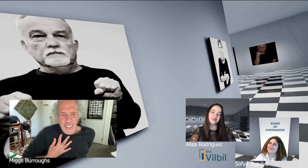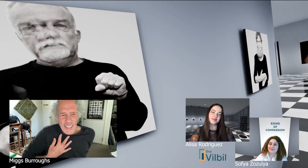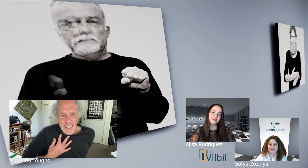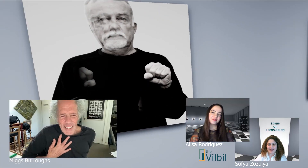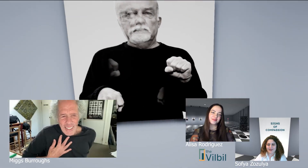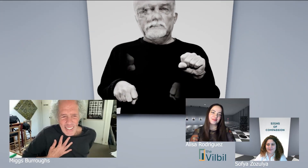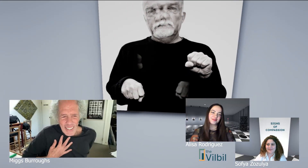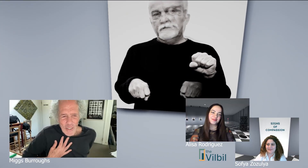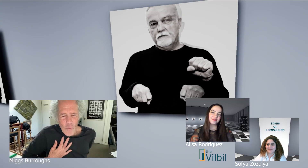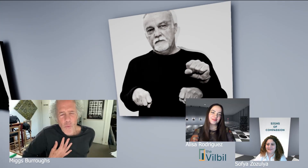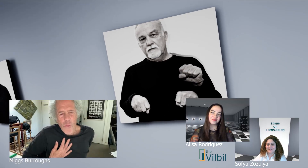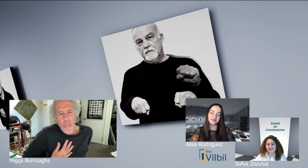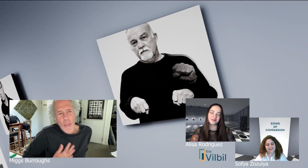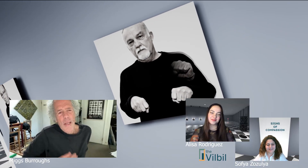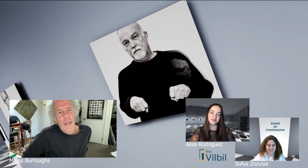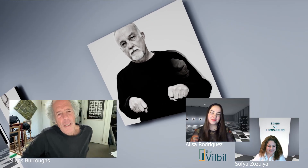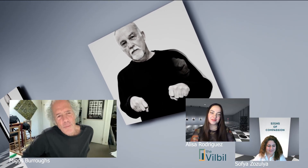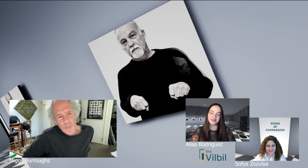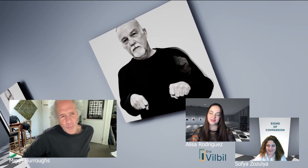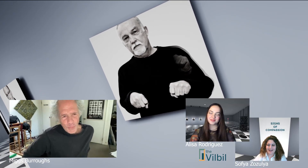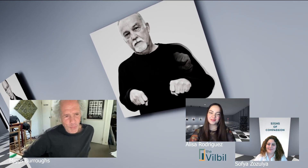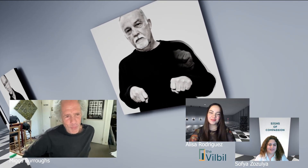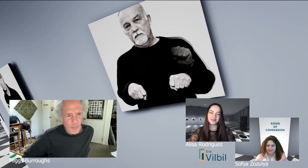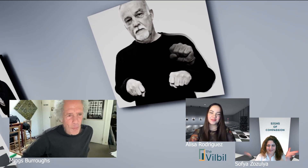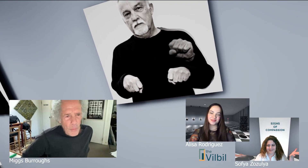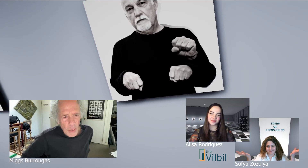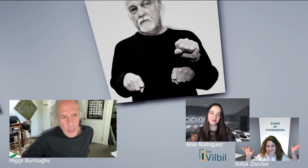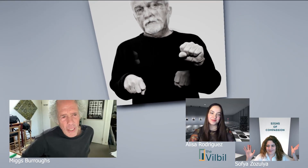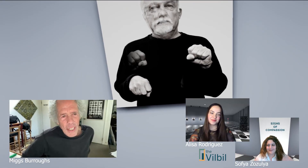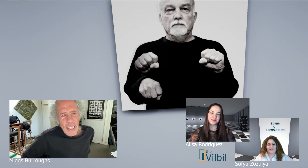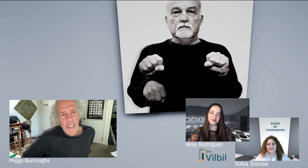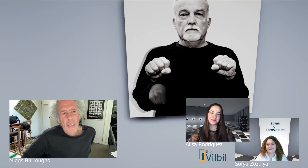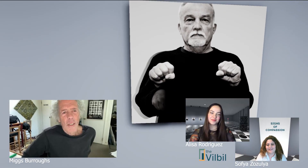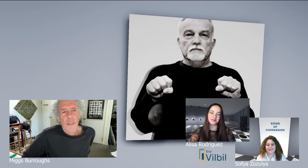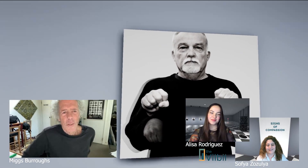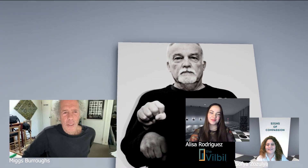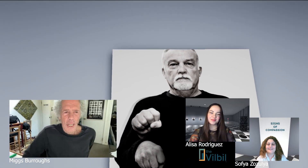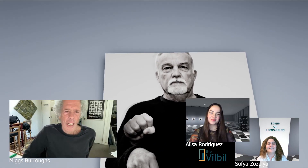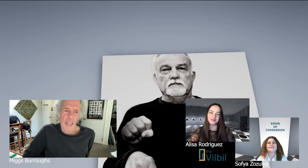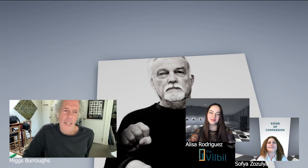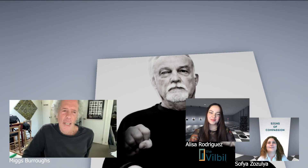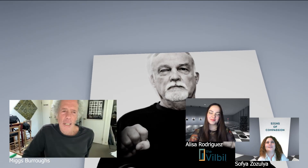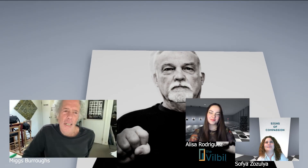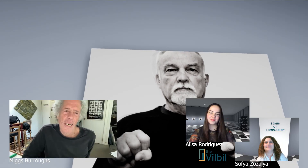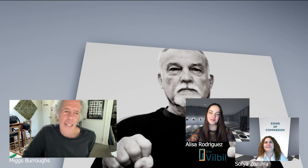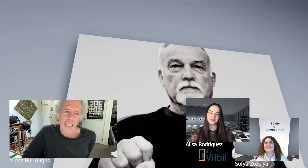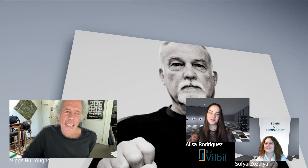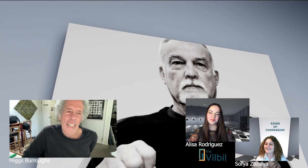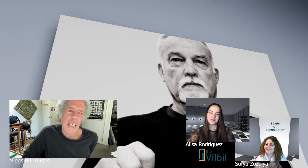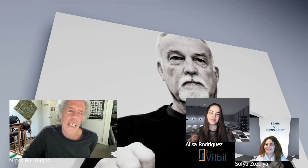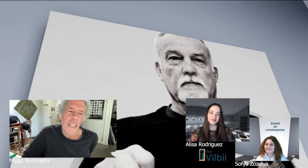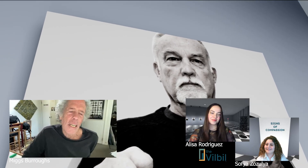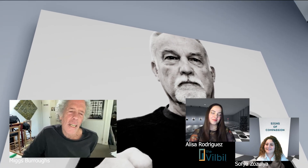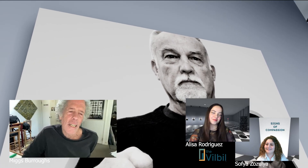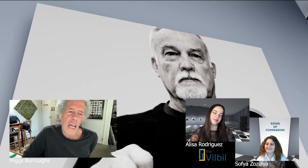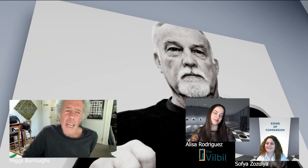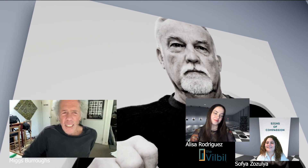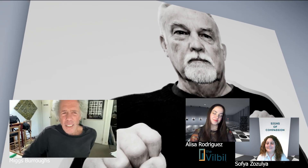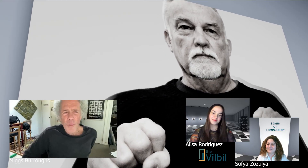was like, wow, you had a life. In a good sense, like in the sense of different experiences. Yeah, I hadn't committed